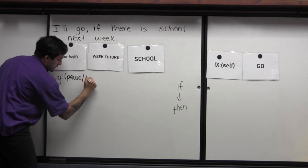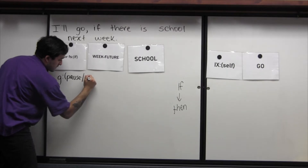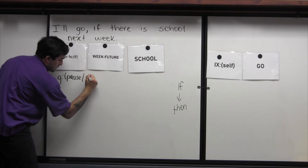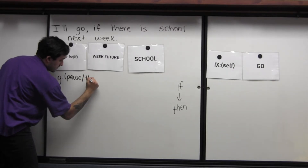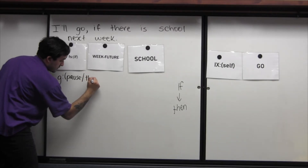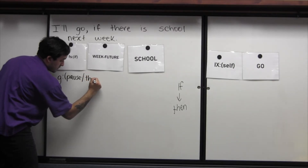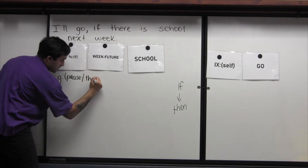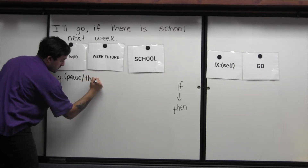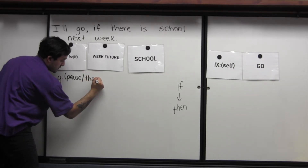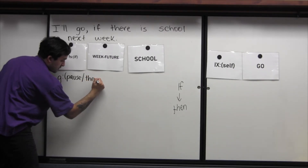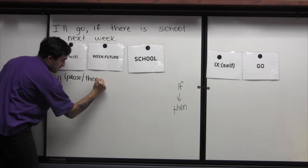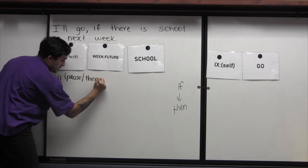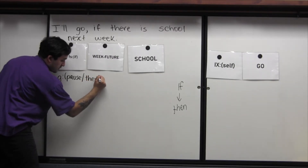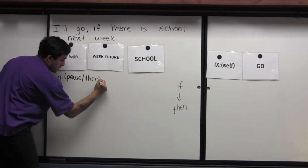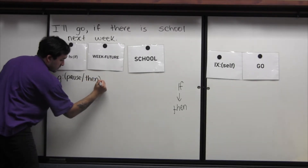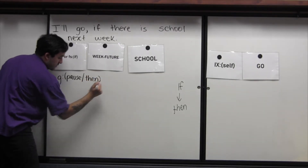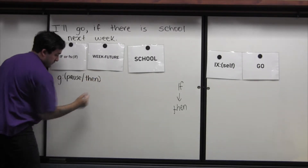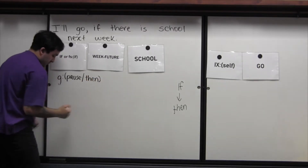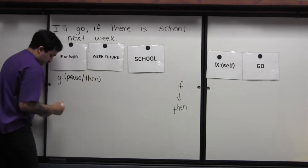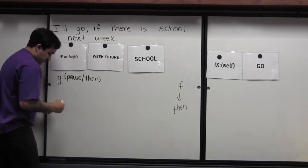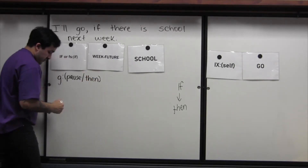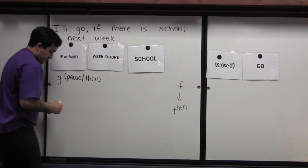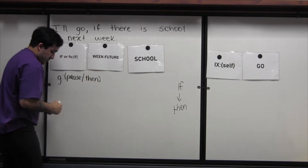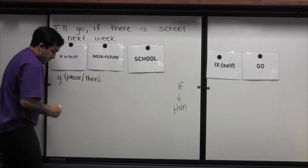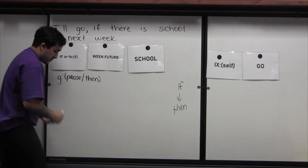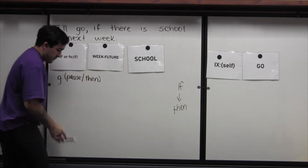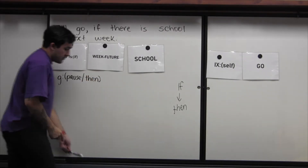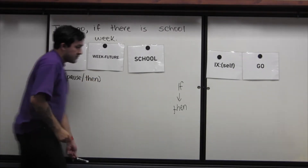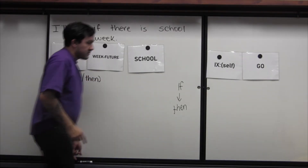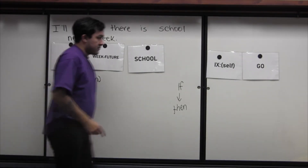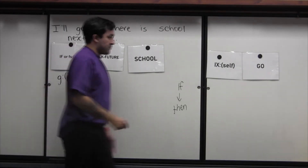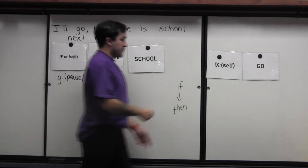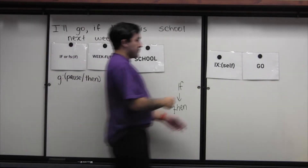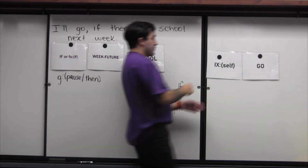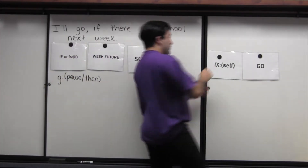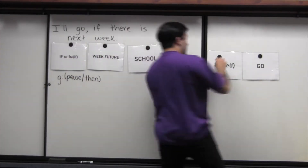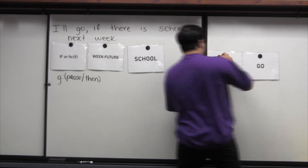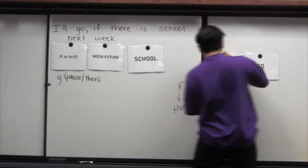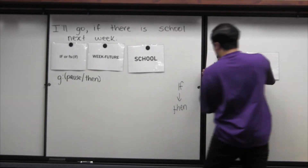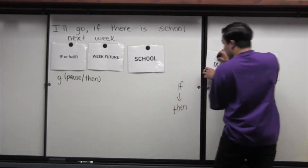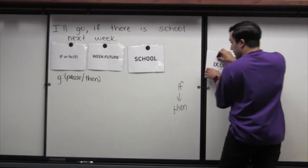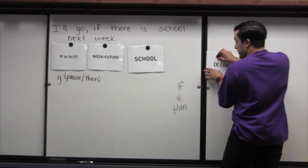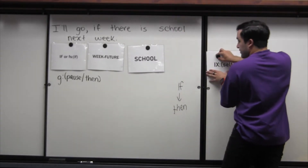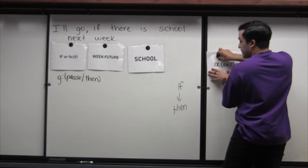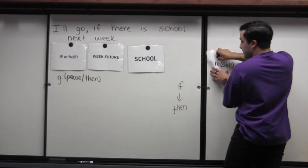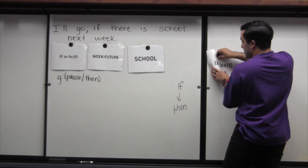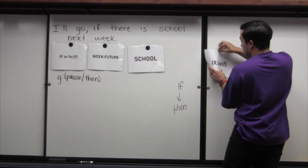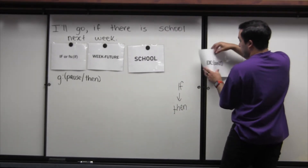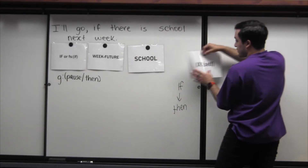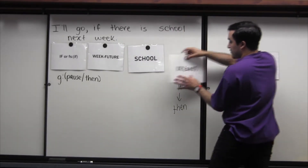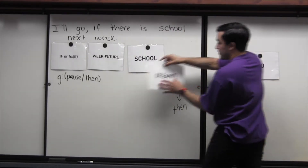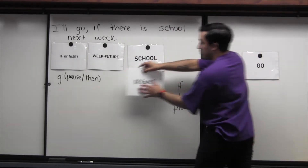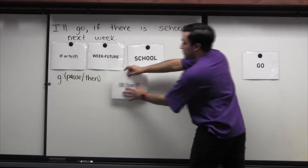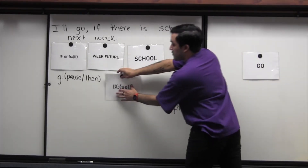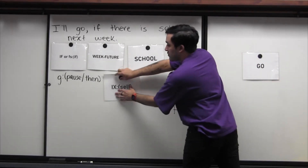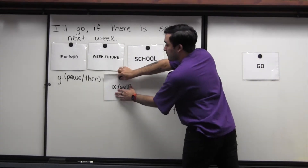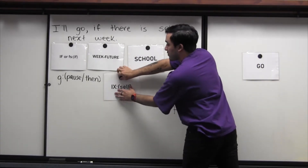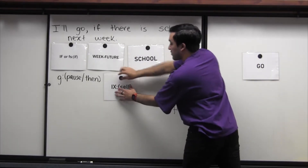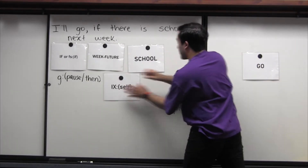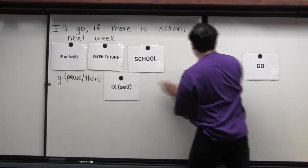pause slash then. So I typically write gesture then. You can find your own way to how